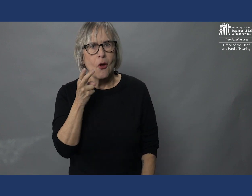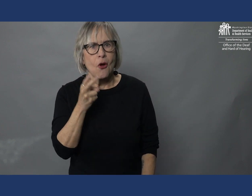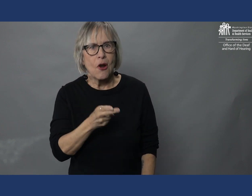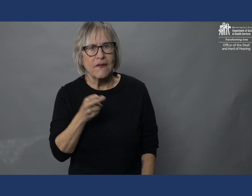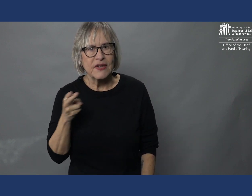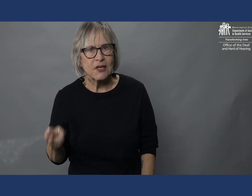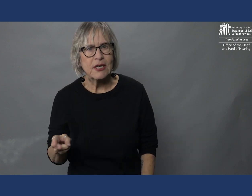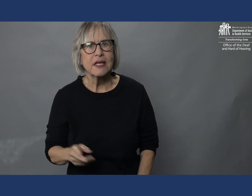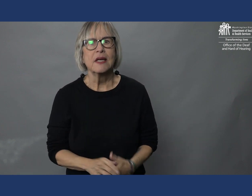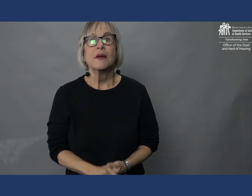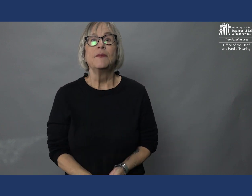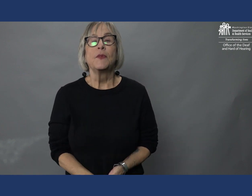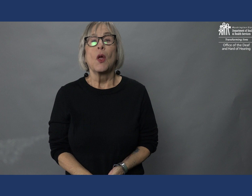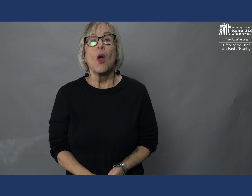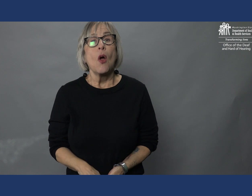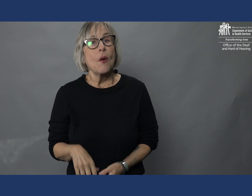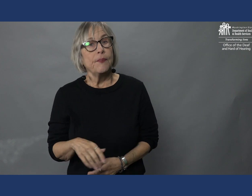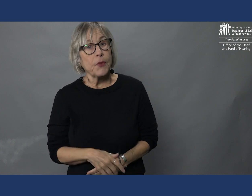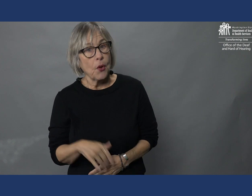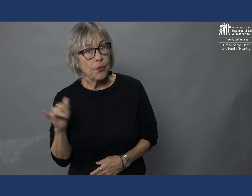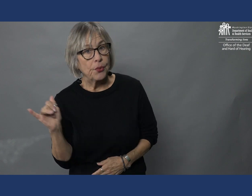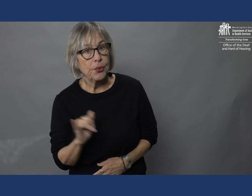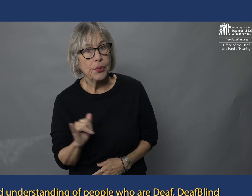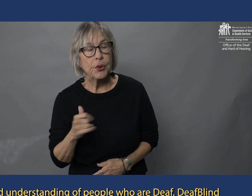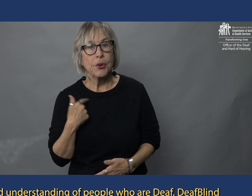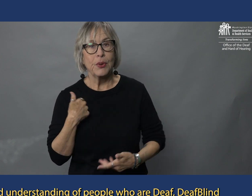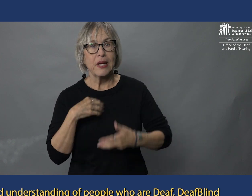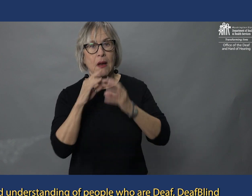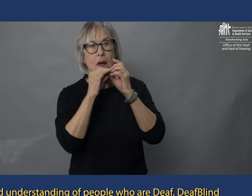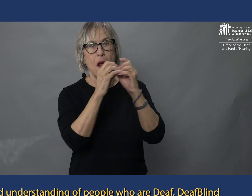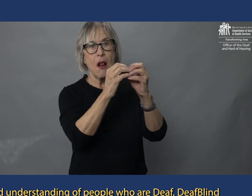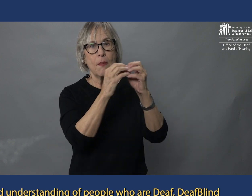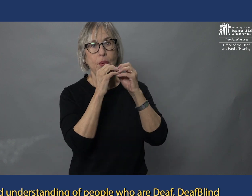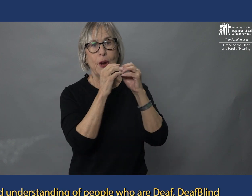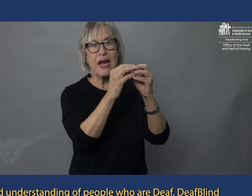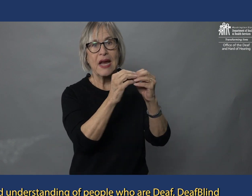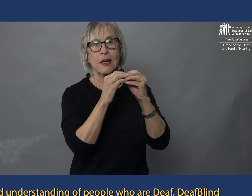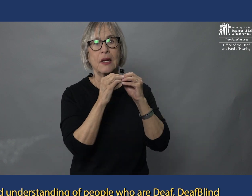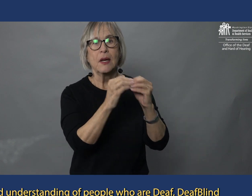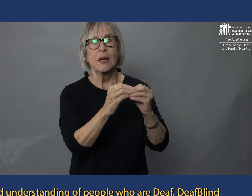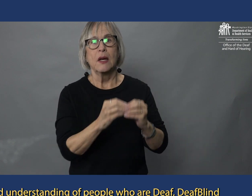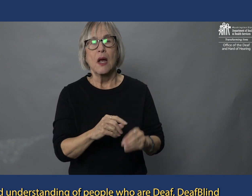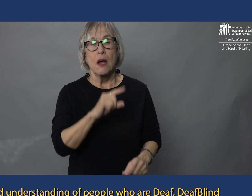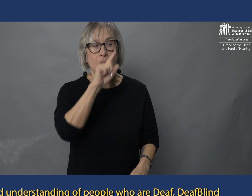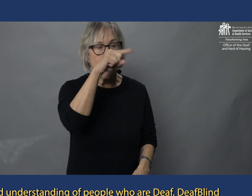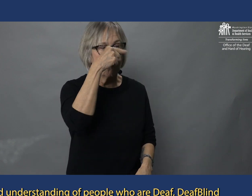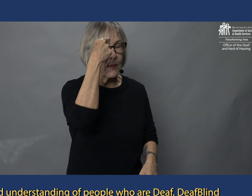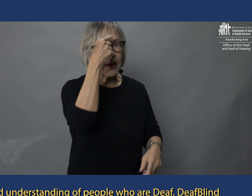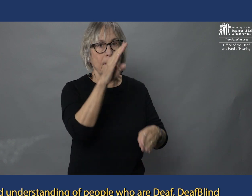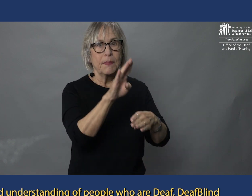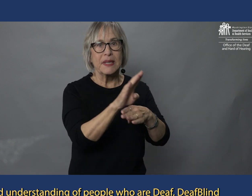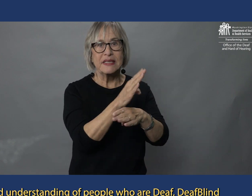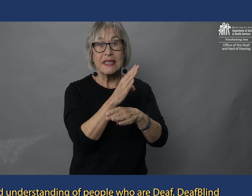workshops, and training sessions to enhance public awareness and understanding of people who are deaf, deafblind, and hard of hearing.